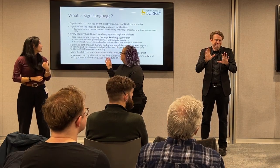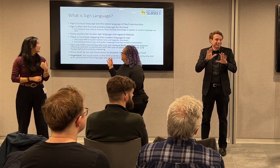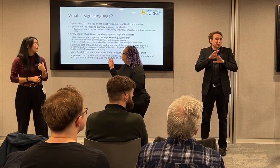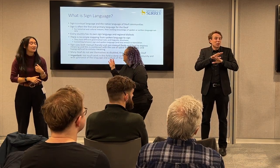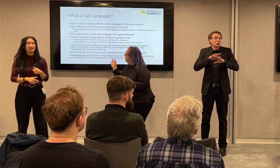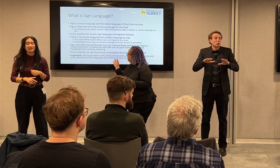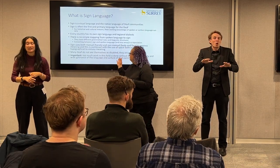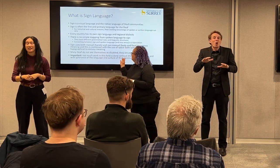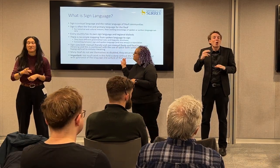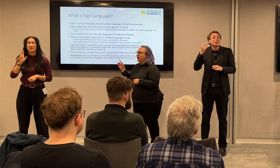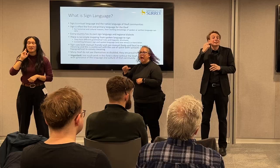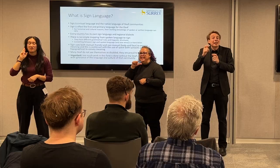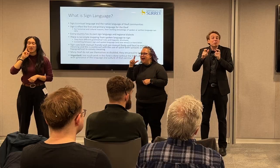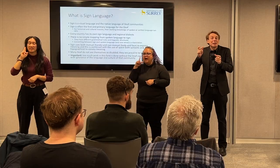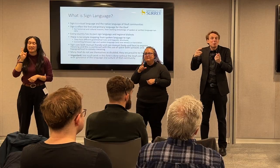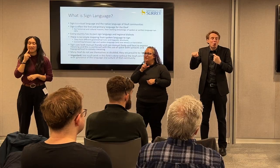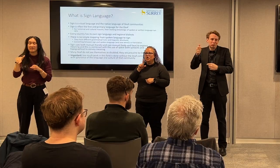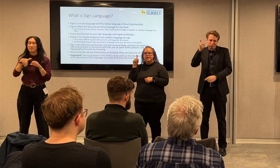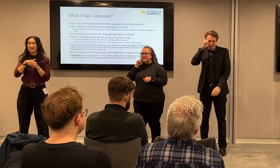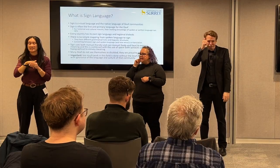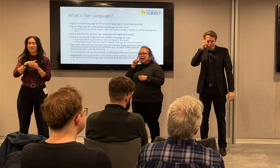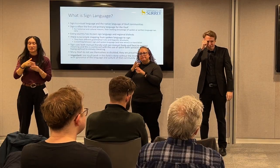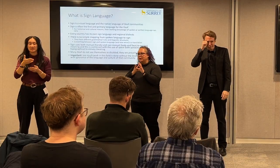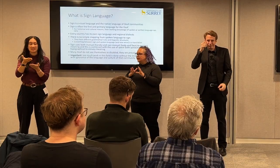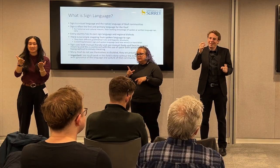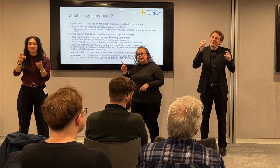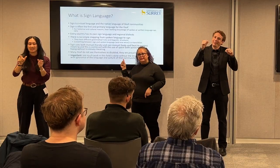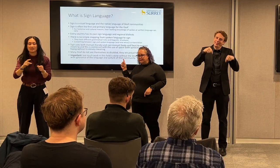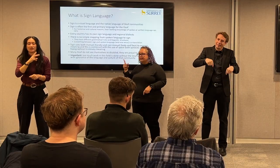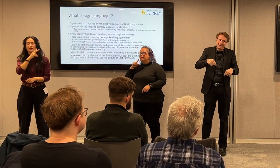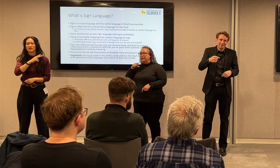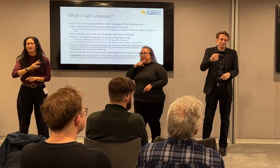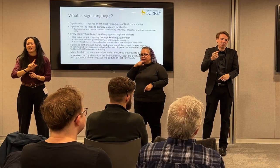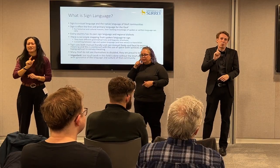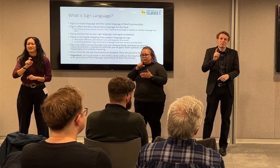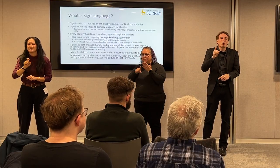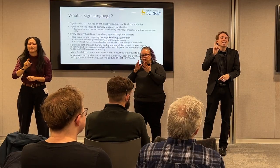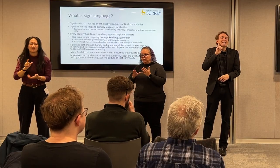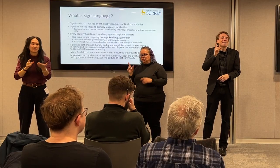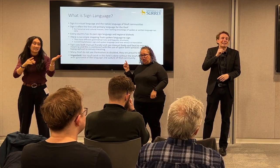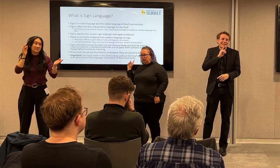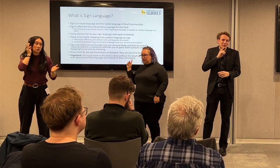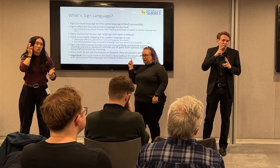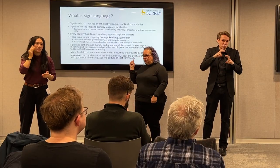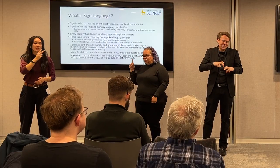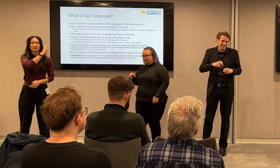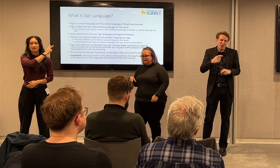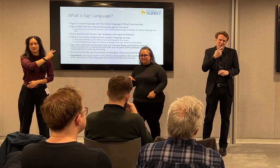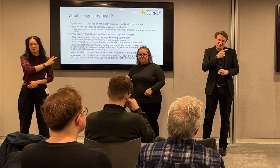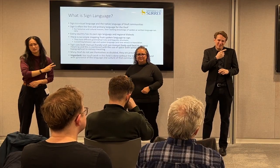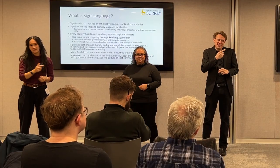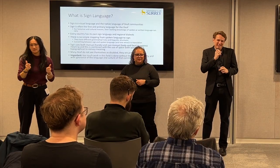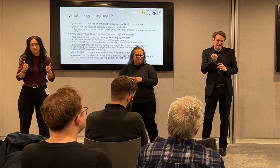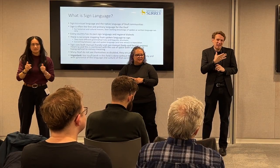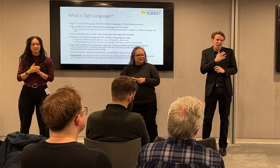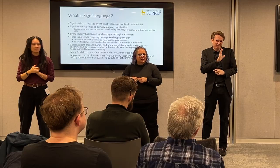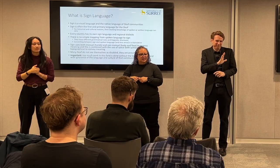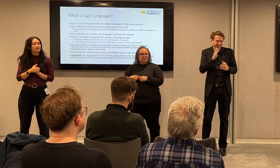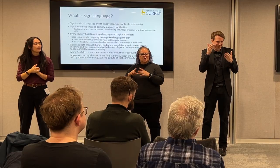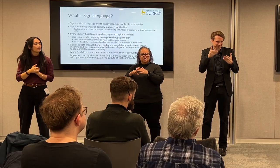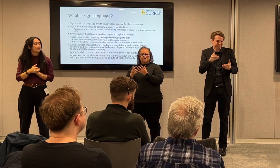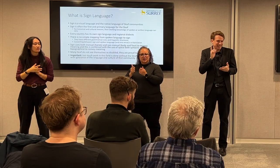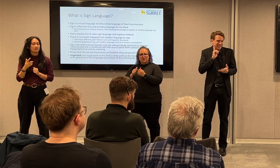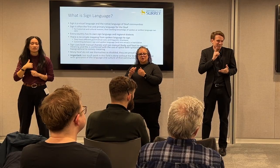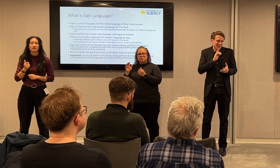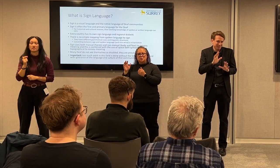deaf participants. This is for hearing researchers, really. And I always find it's getting, well, start with dispelling